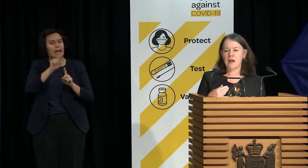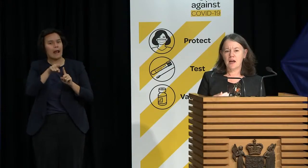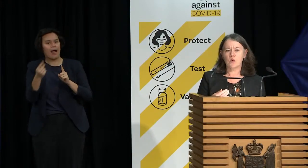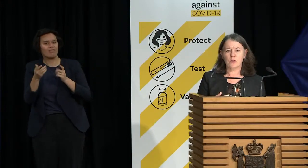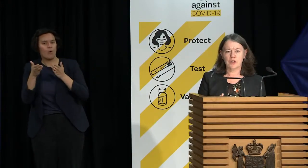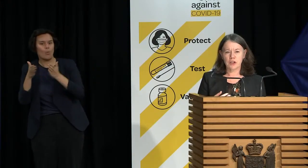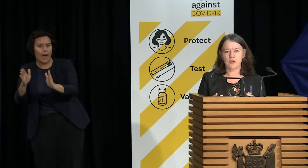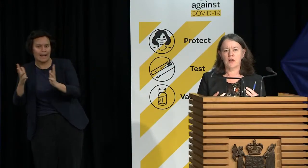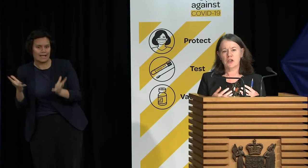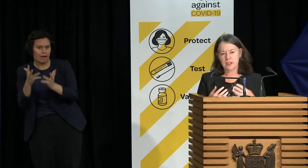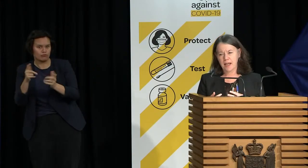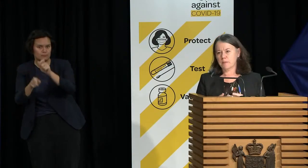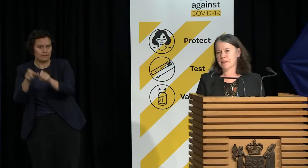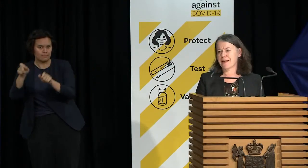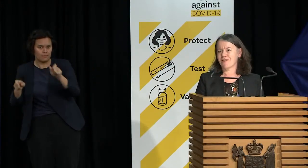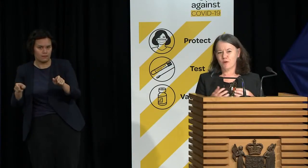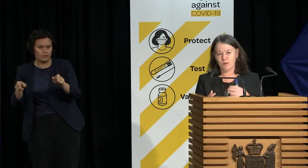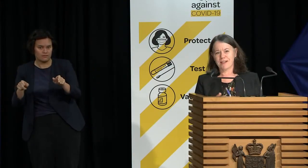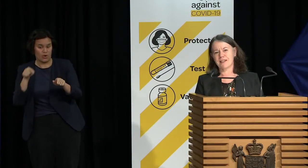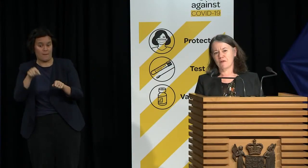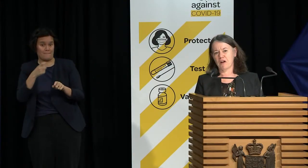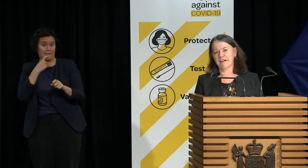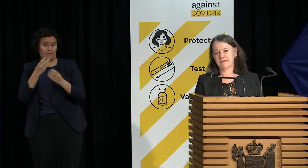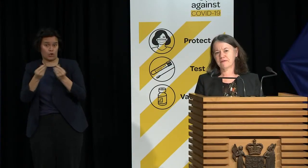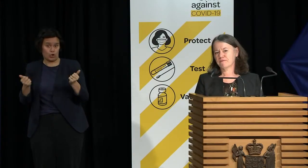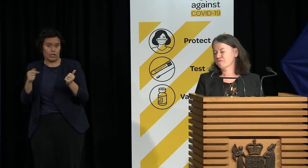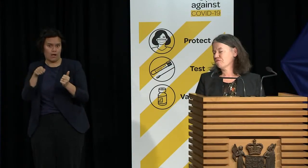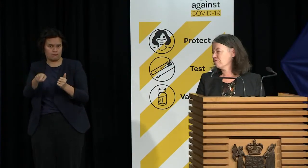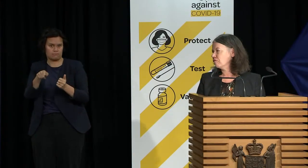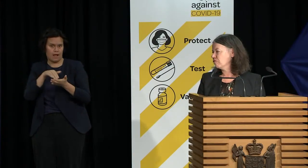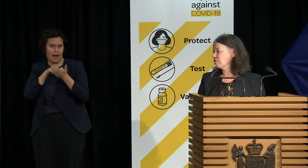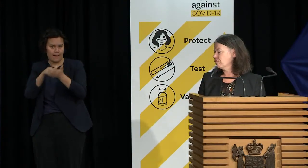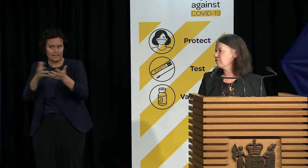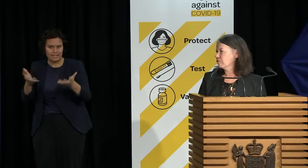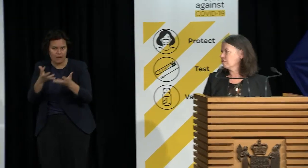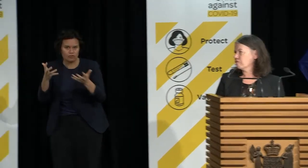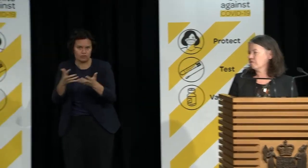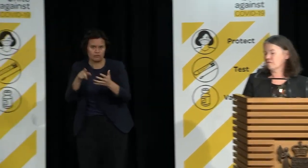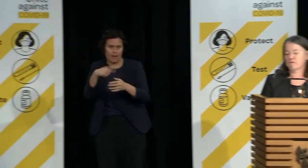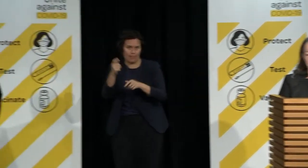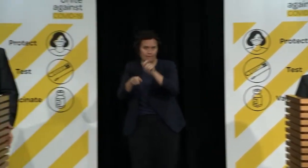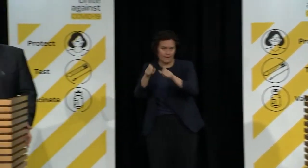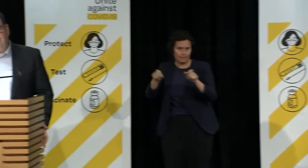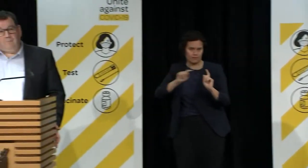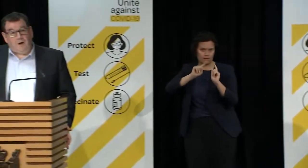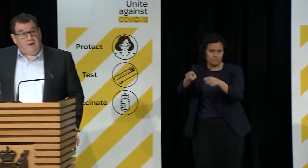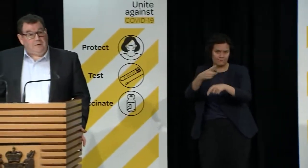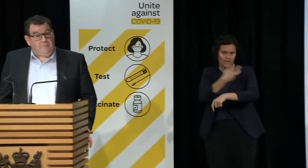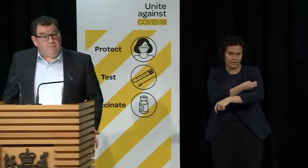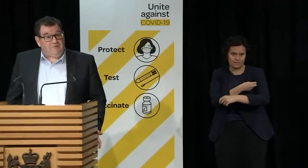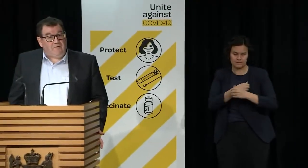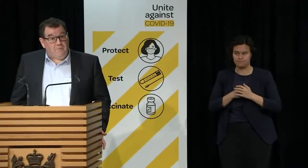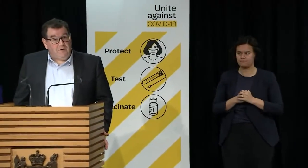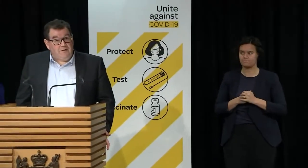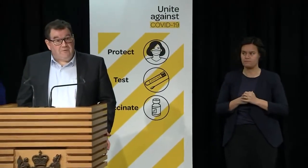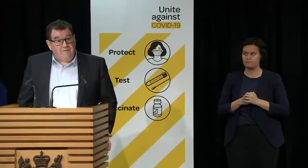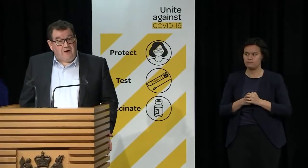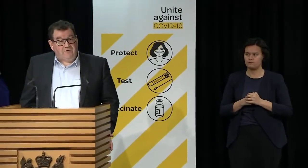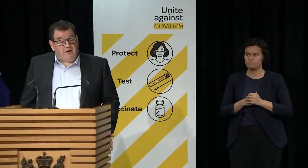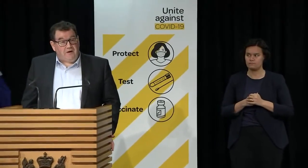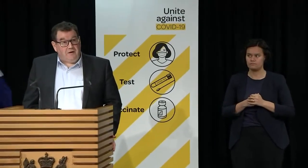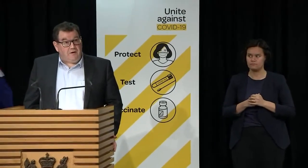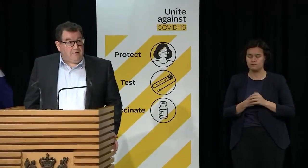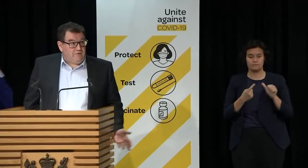have in order to just help us get those rates even higher. There's an enormous number of programs supporting Māori and Pacific communities